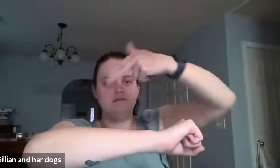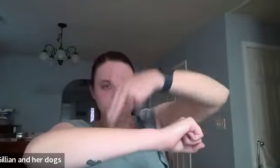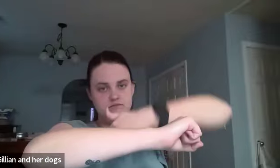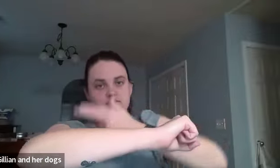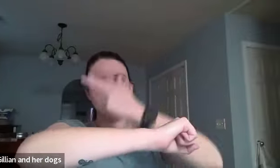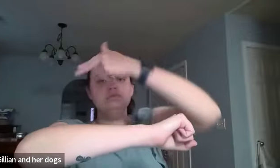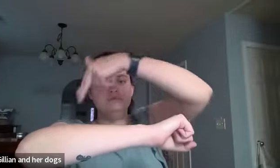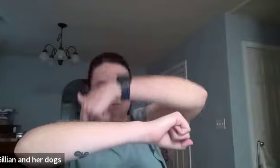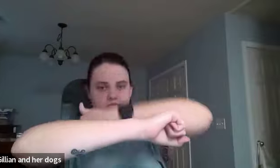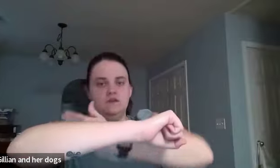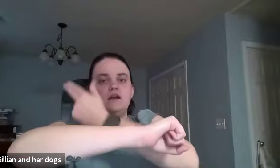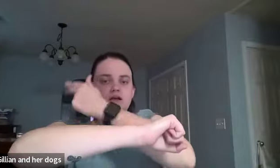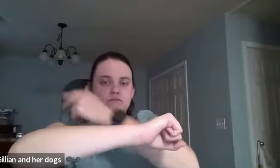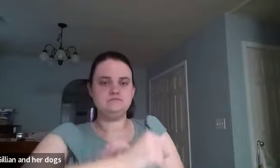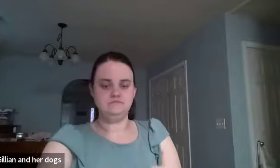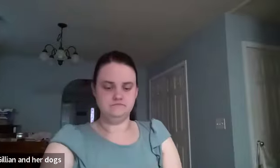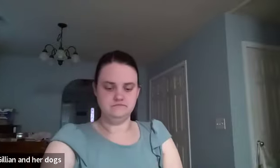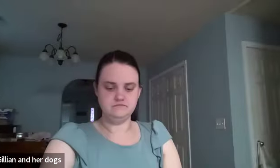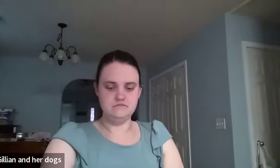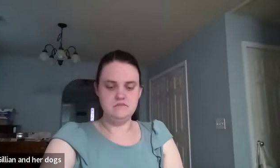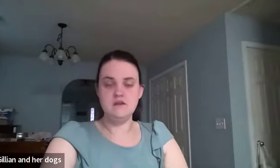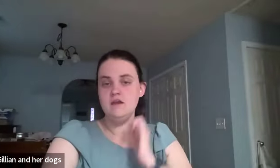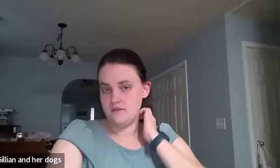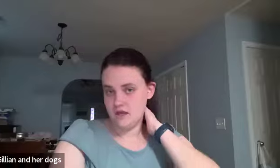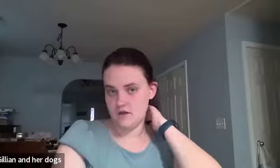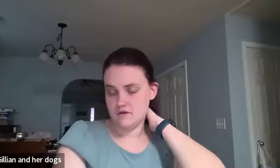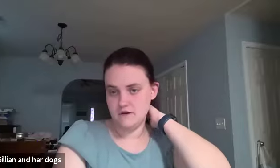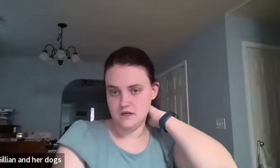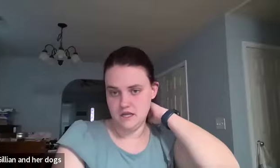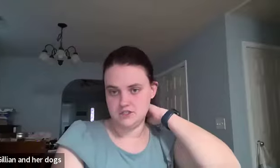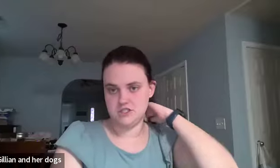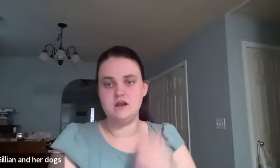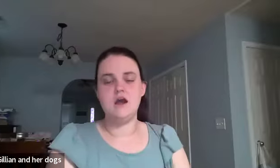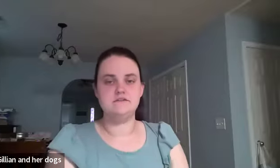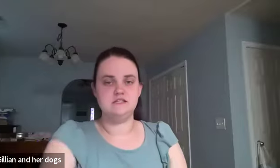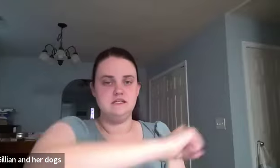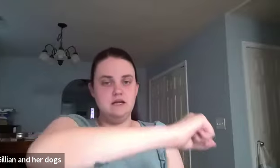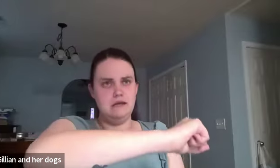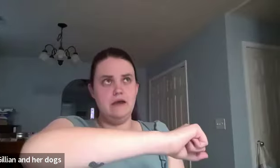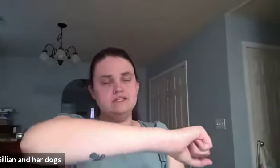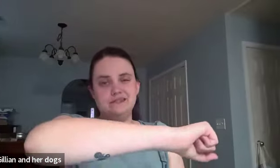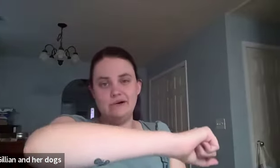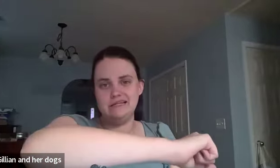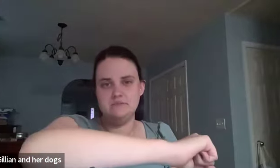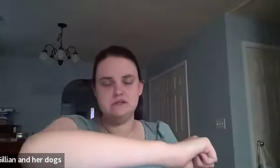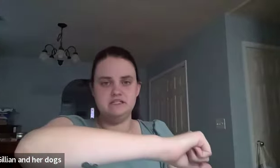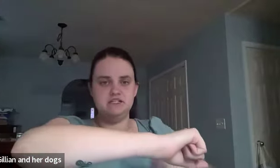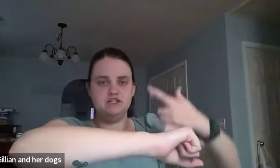Dolphin. Okay. The other variation I've seen, and this is the one I typically tend to